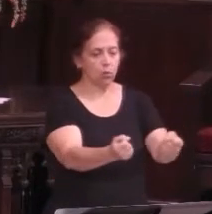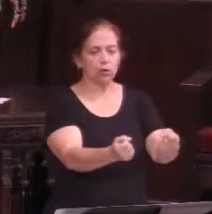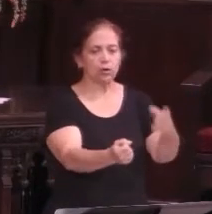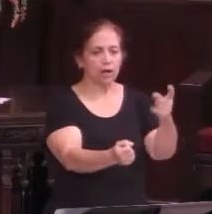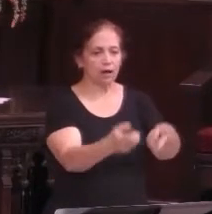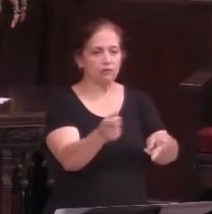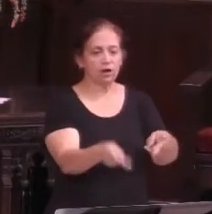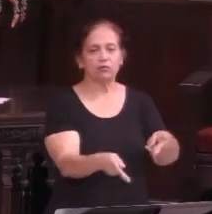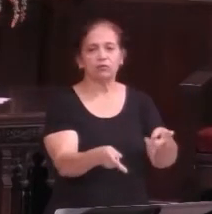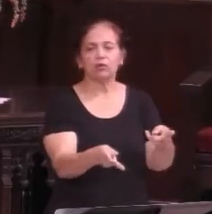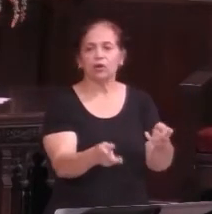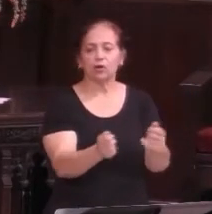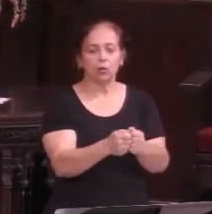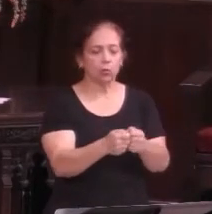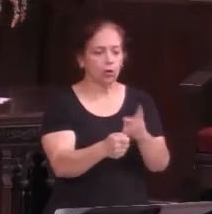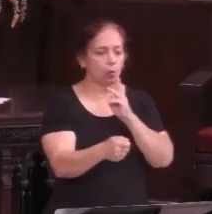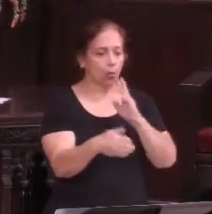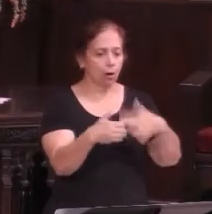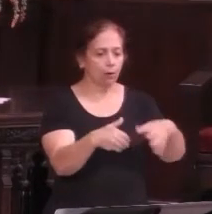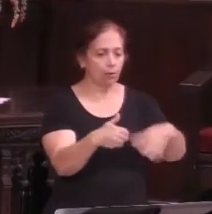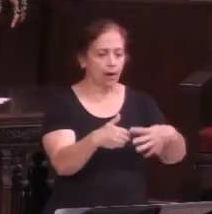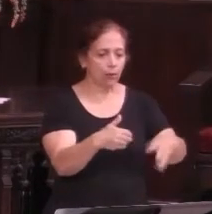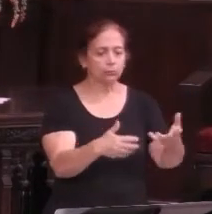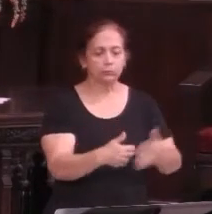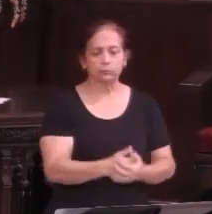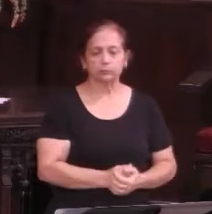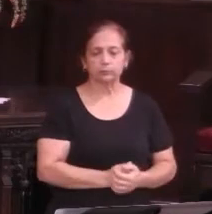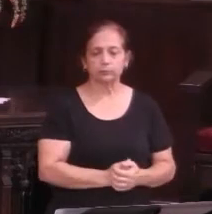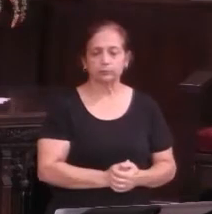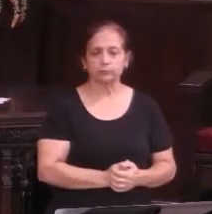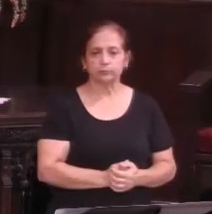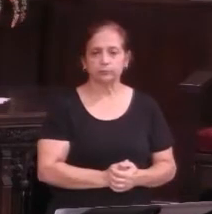into two pieces with water coming out.